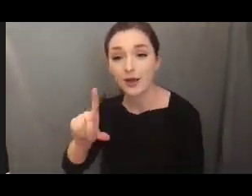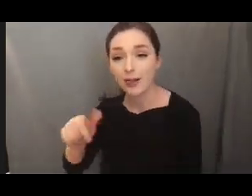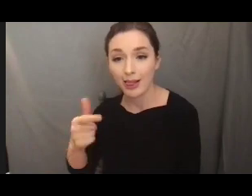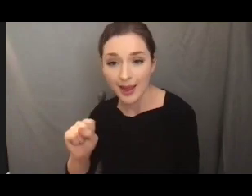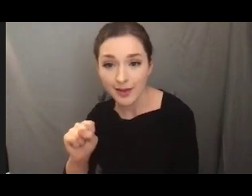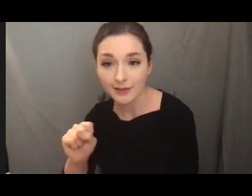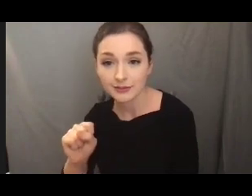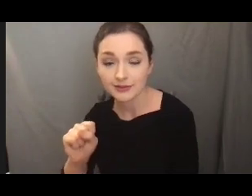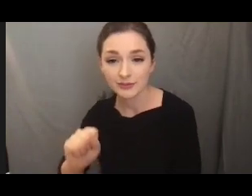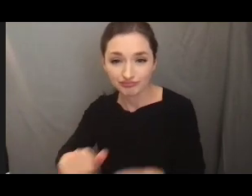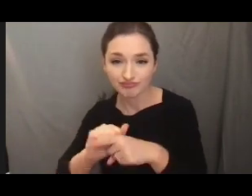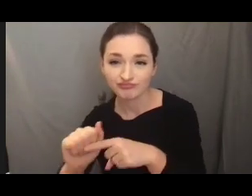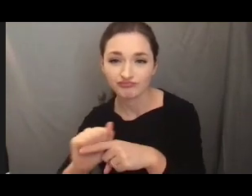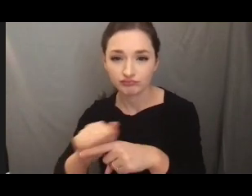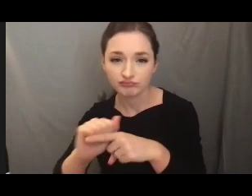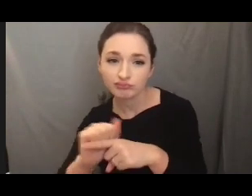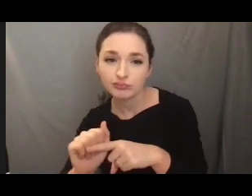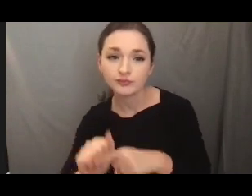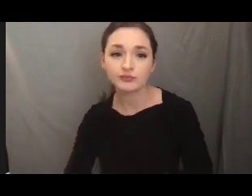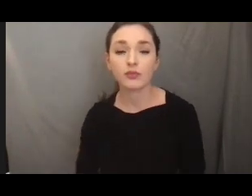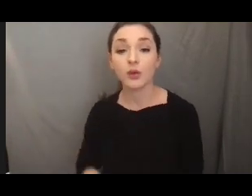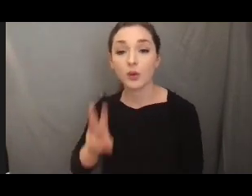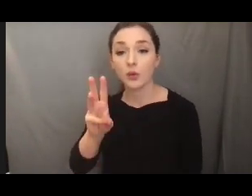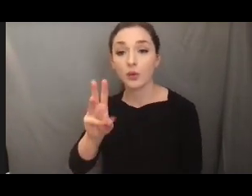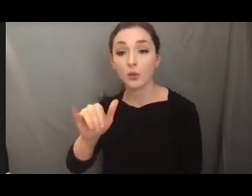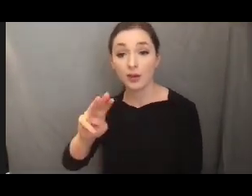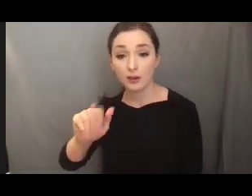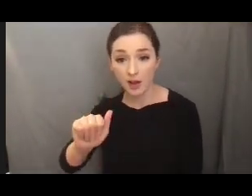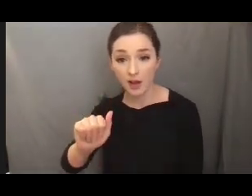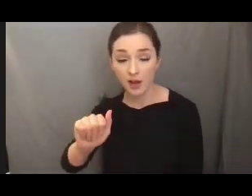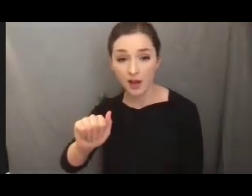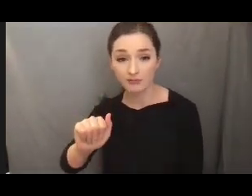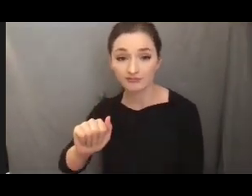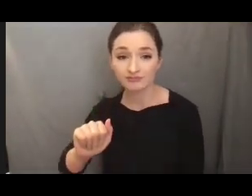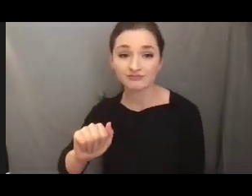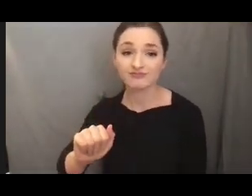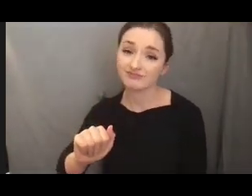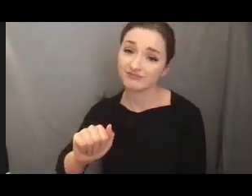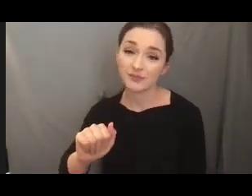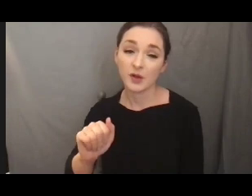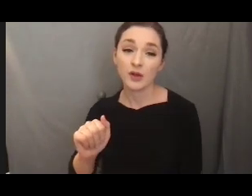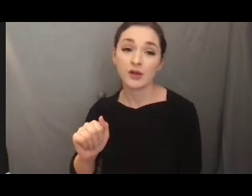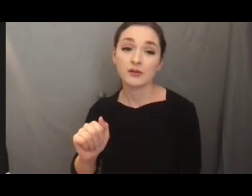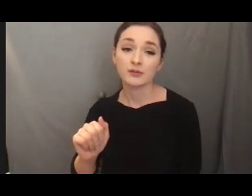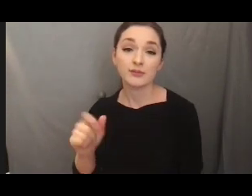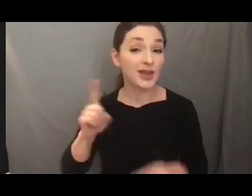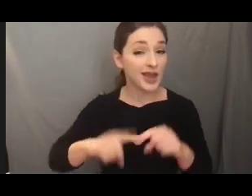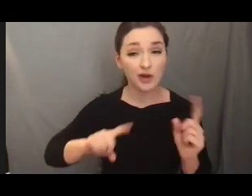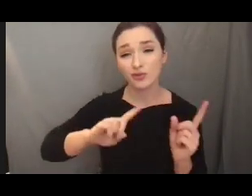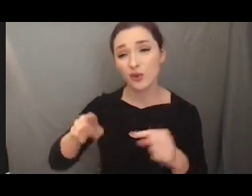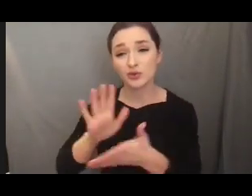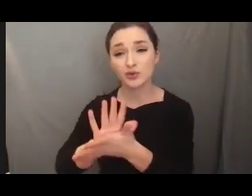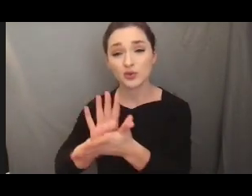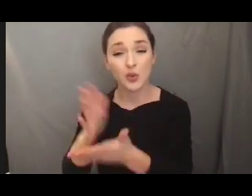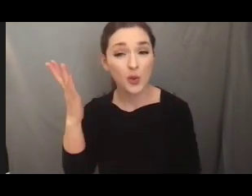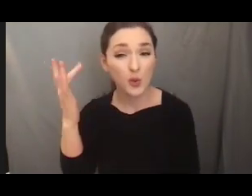To Wilma, what hurt most was that the local school wouldn't let her attend because she couldn't walk. Tearful and